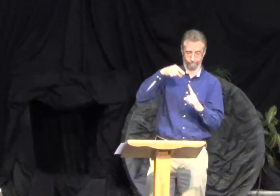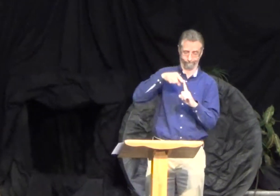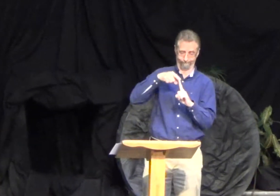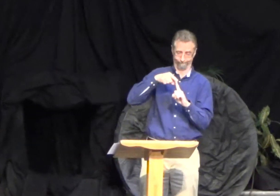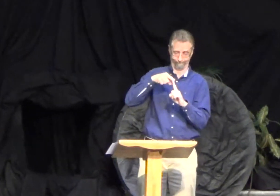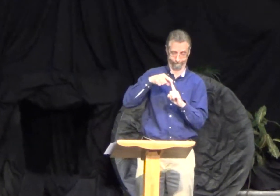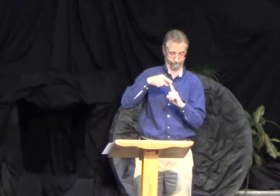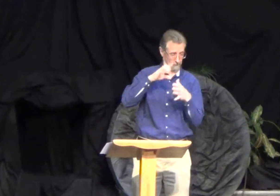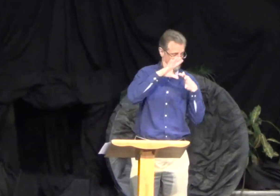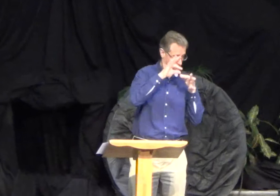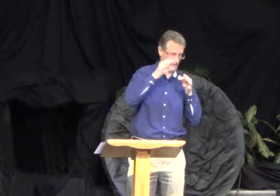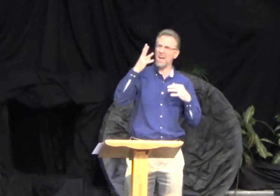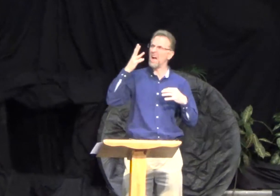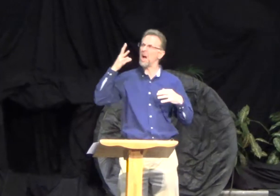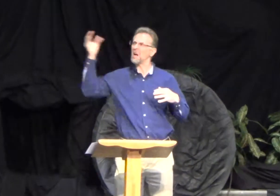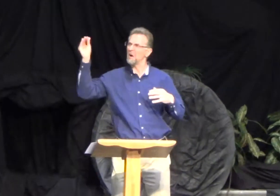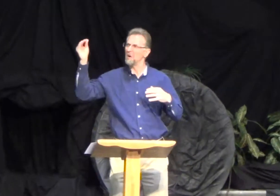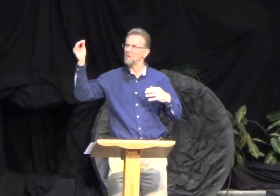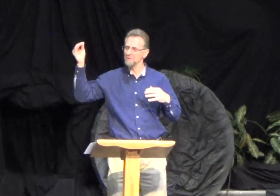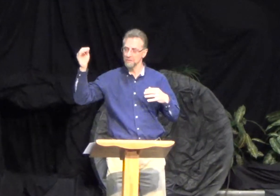This good man, this noble in the story, was gone.